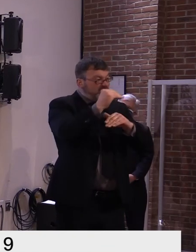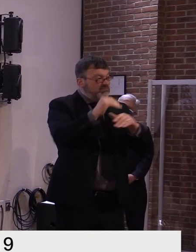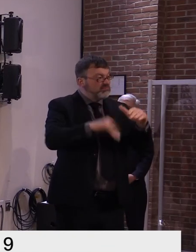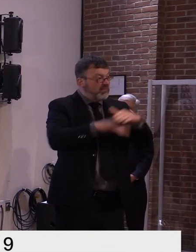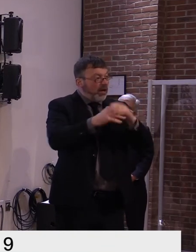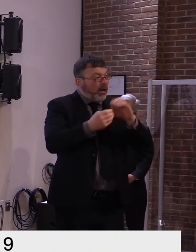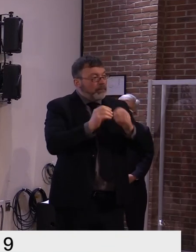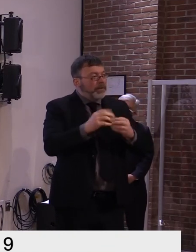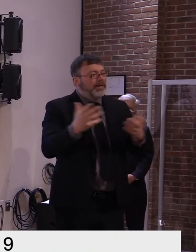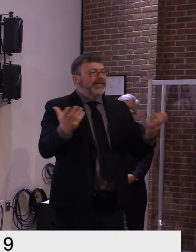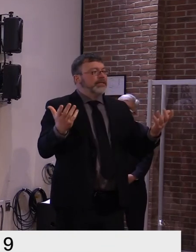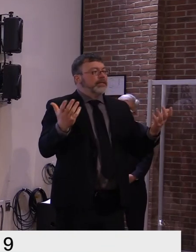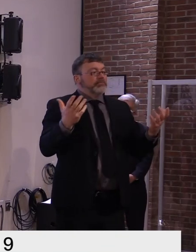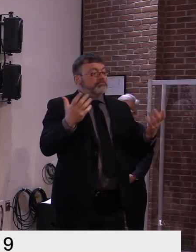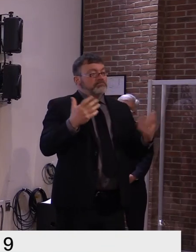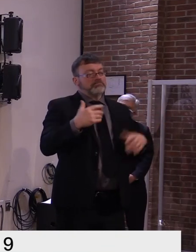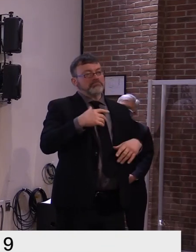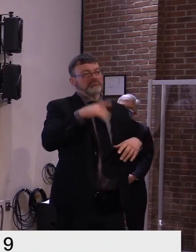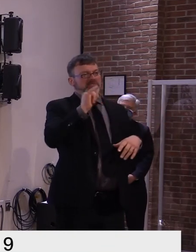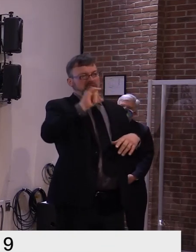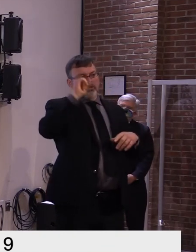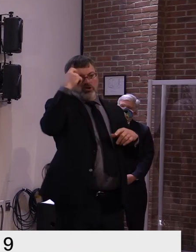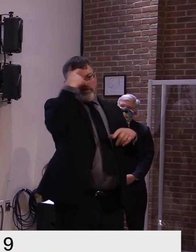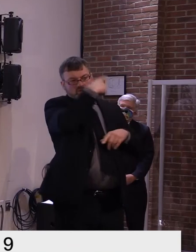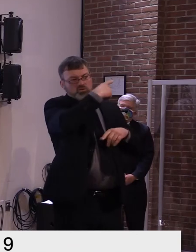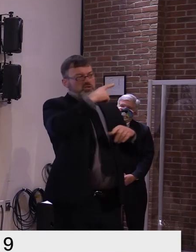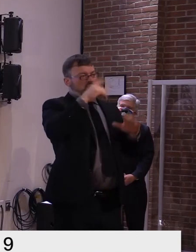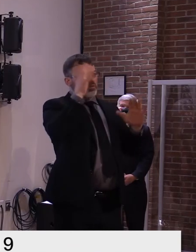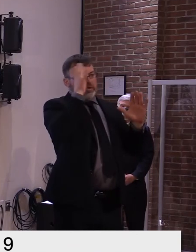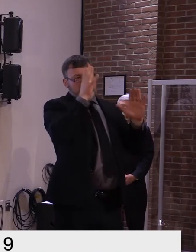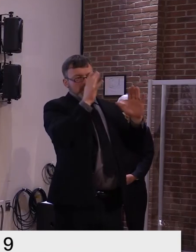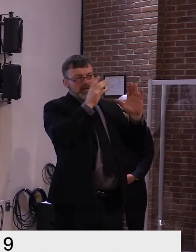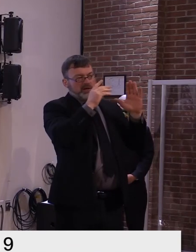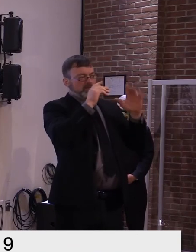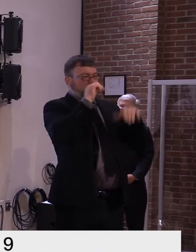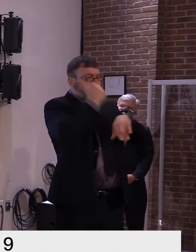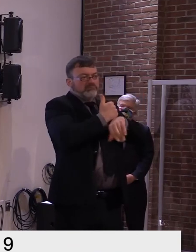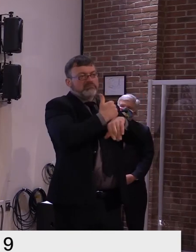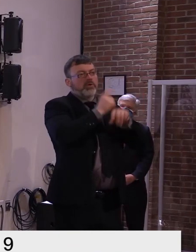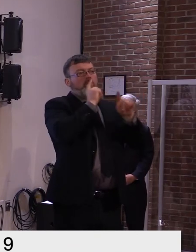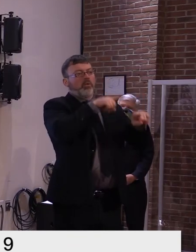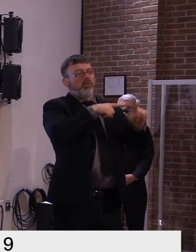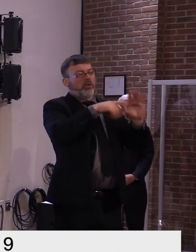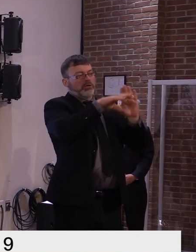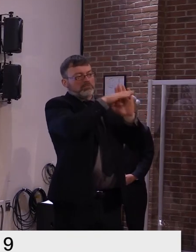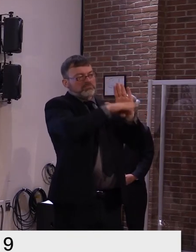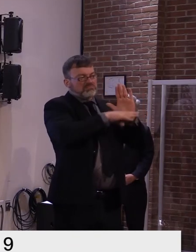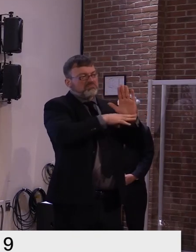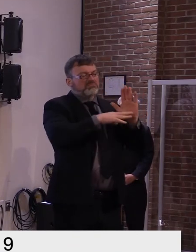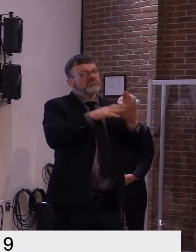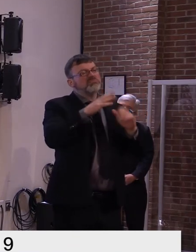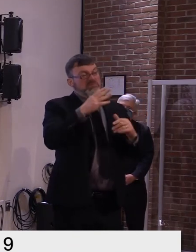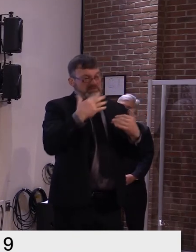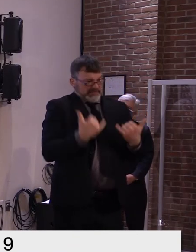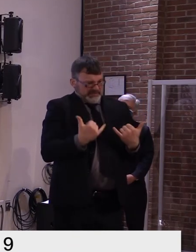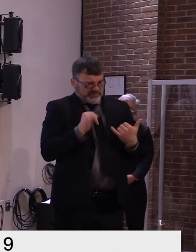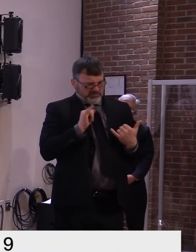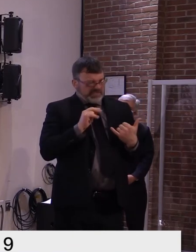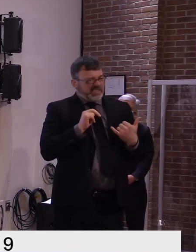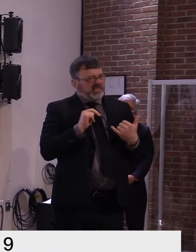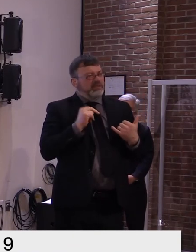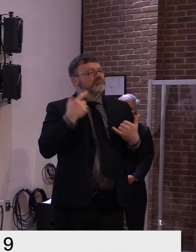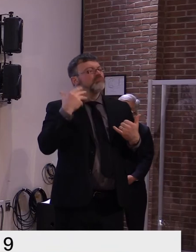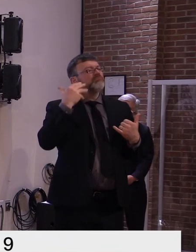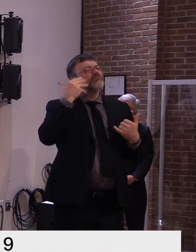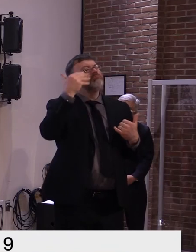renewed as the conditions warrant, might be able to be lessened.